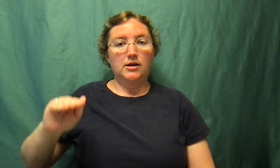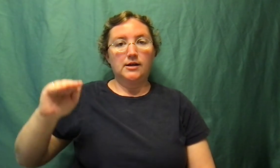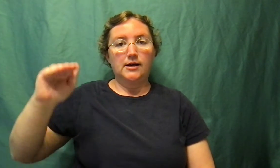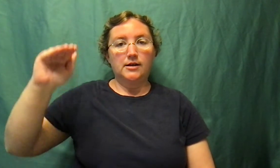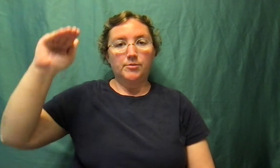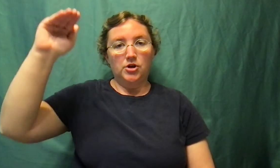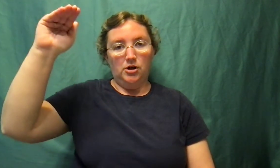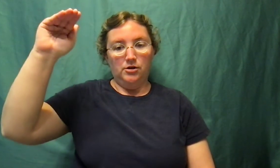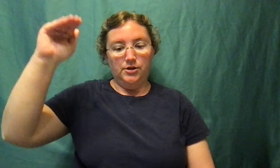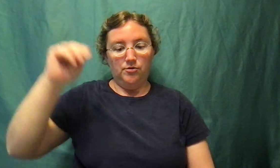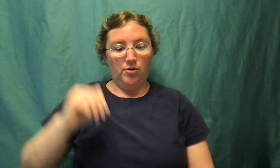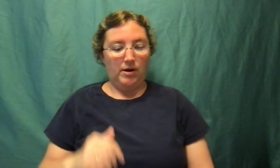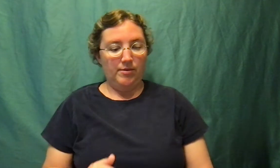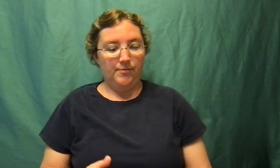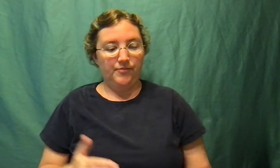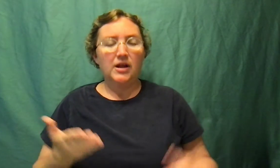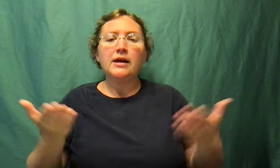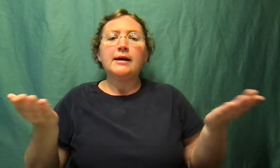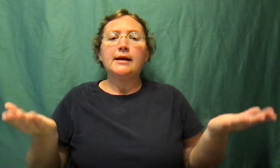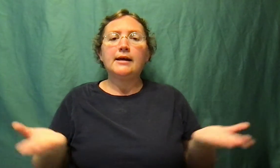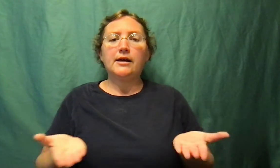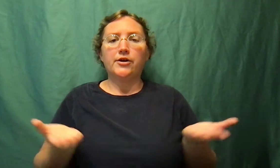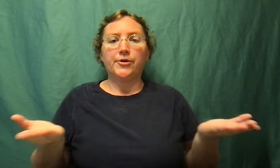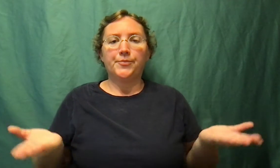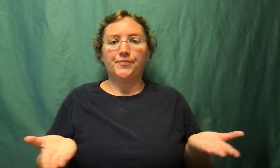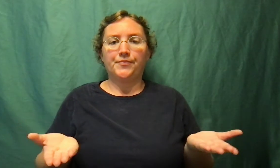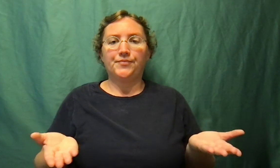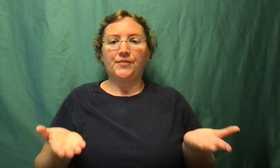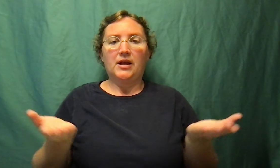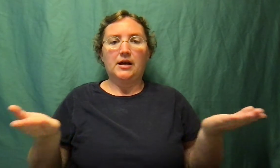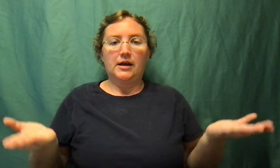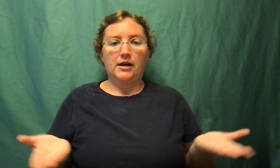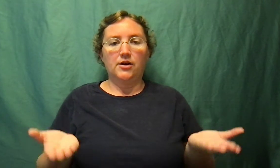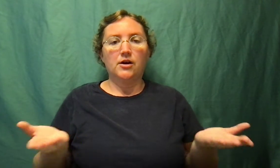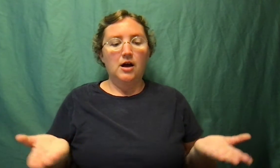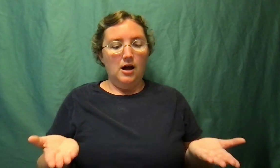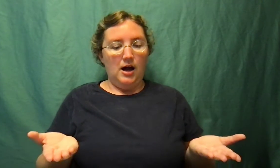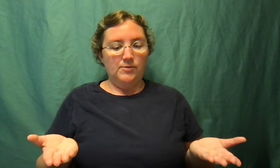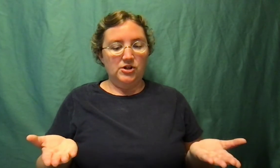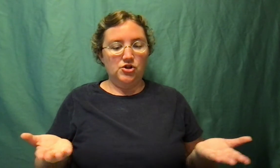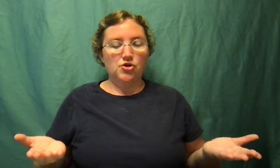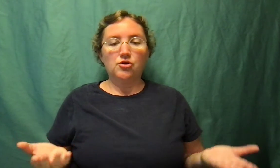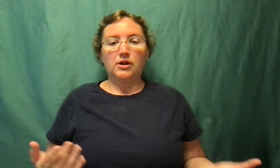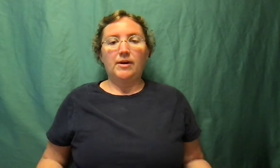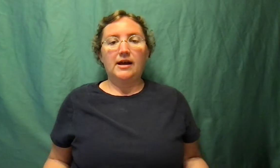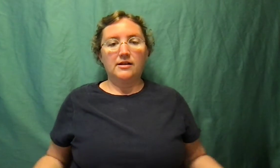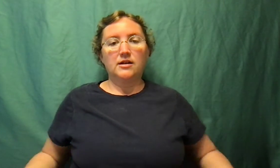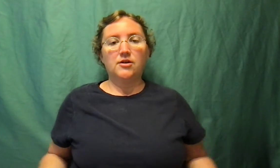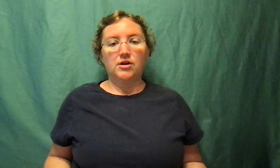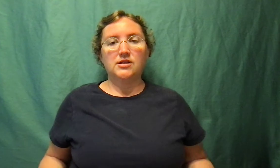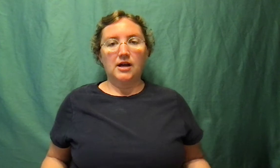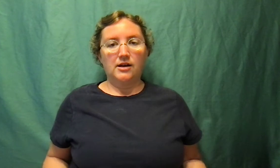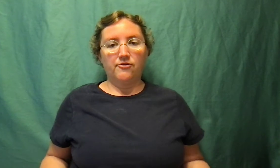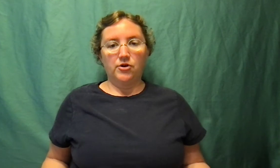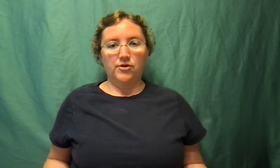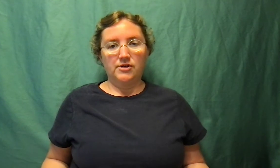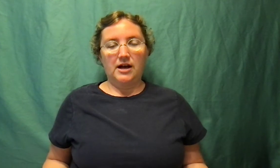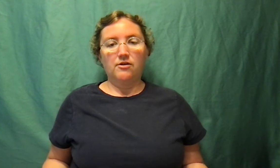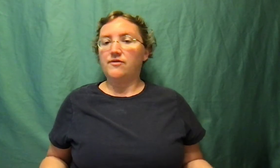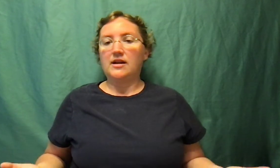you end up tall. To grow up. Here. Here. I'm just circling my hands and you can sign it further down if that's